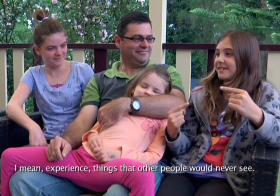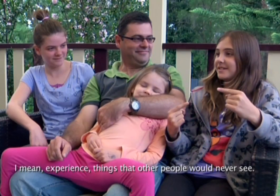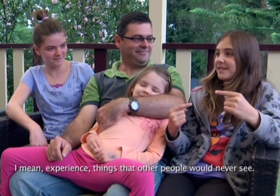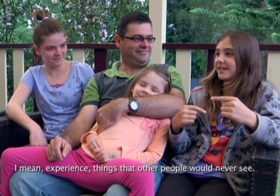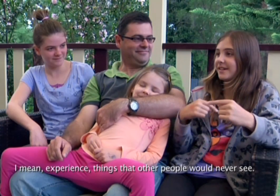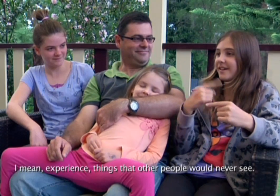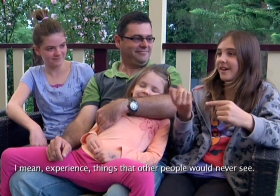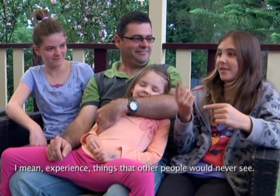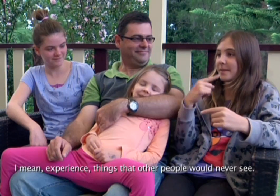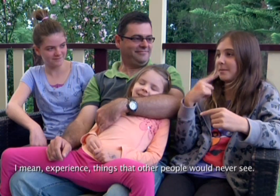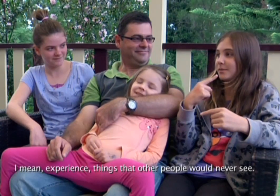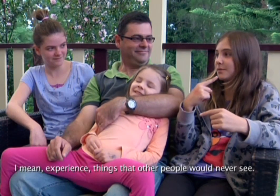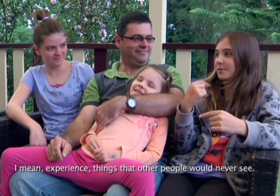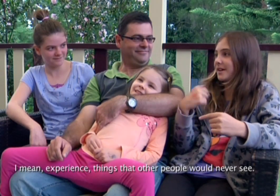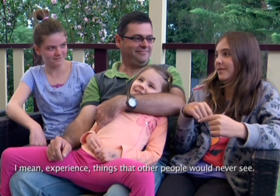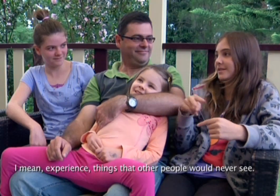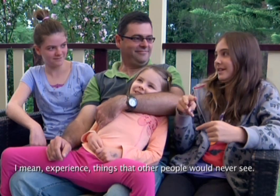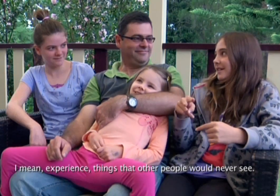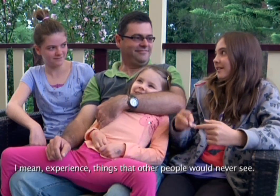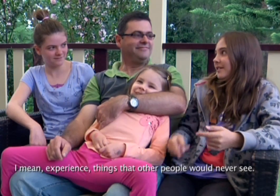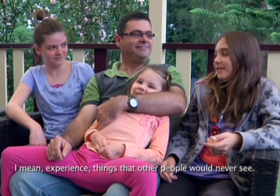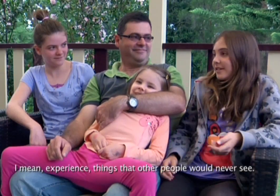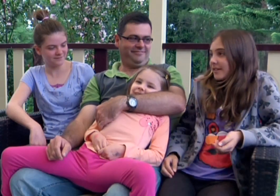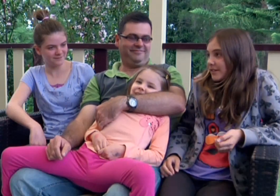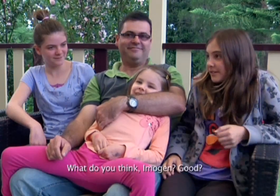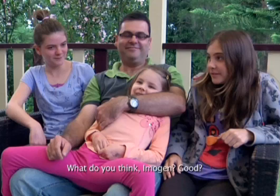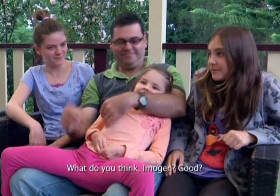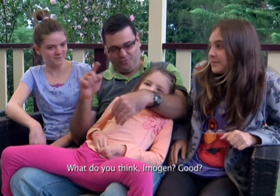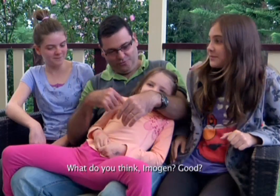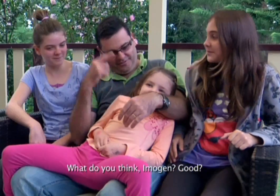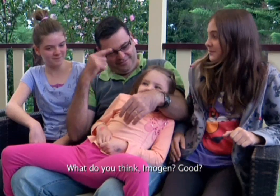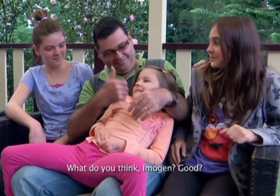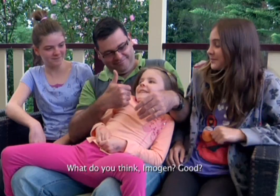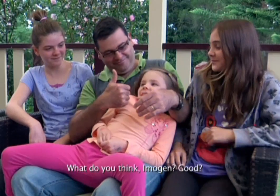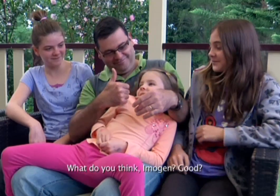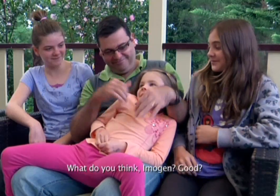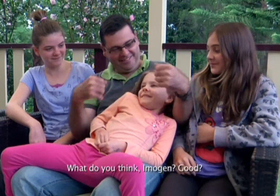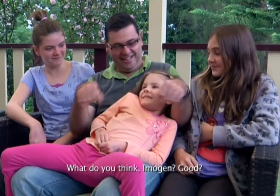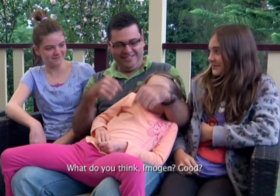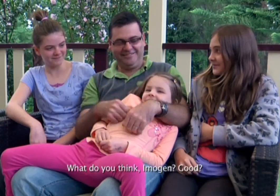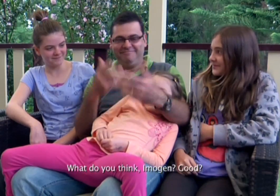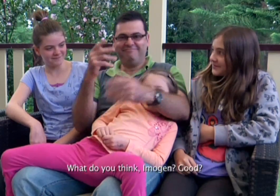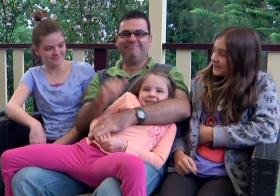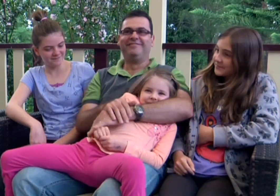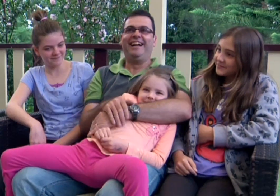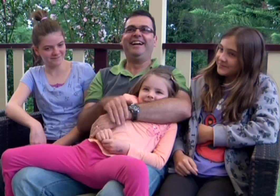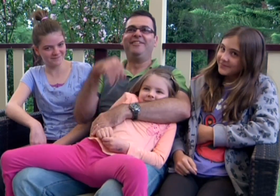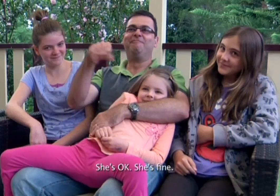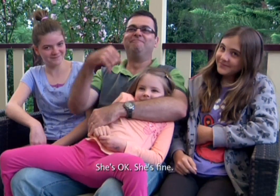things that other people would never see. What do you think, Imogen? Good? She's okay, she's